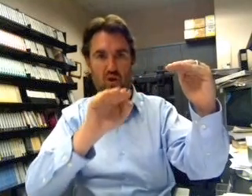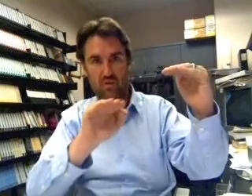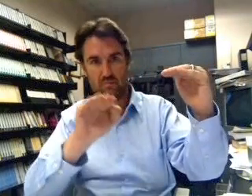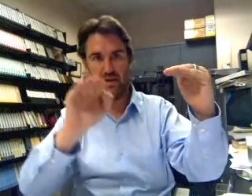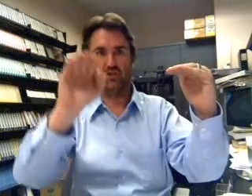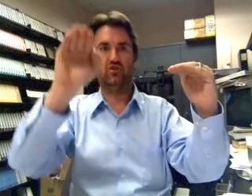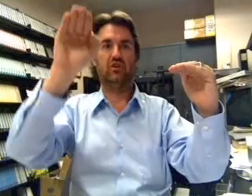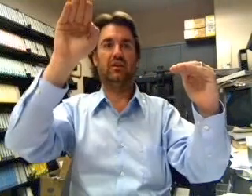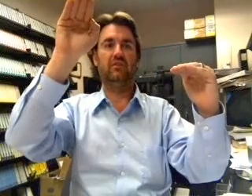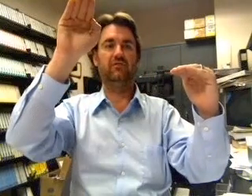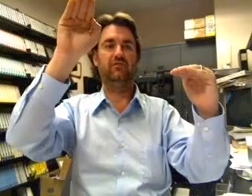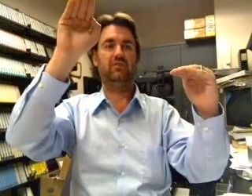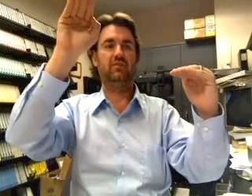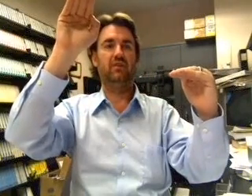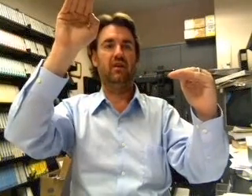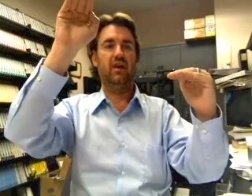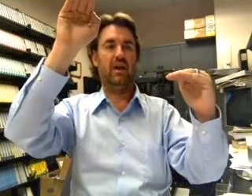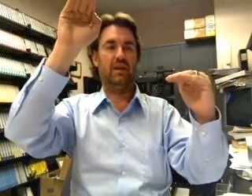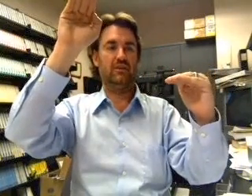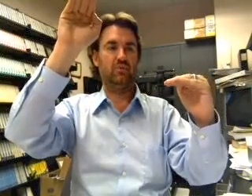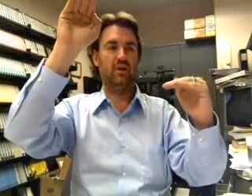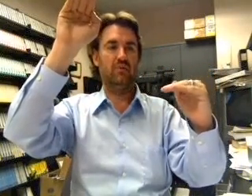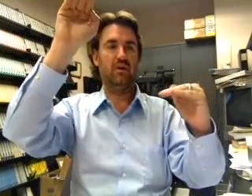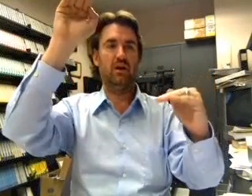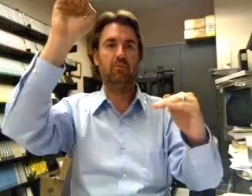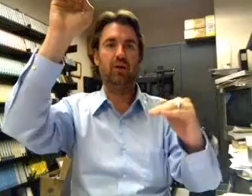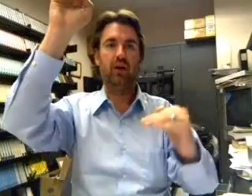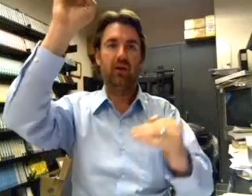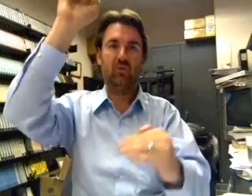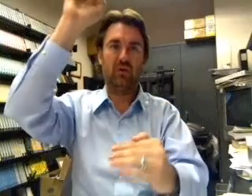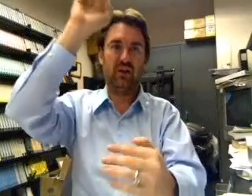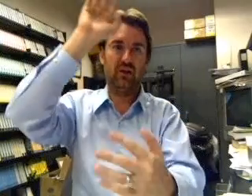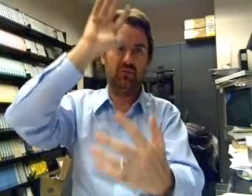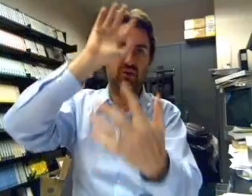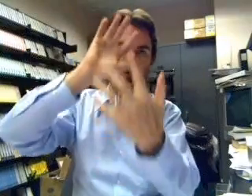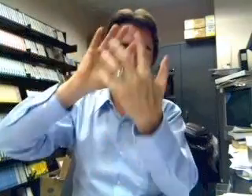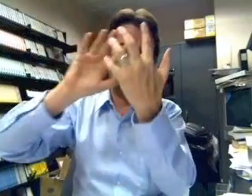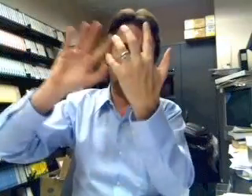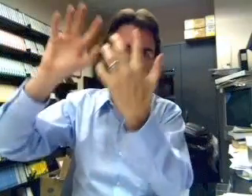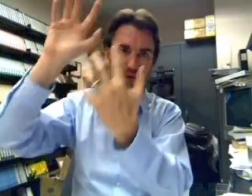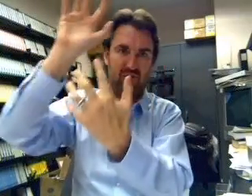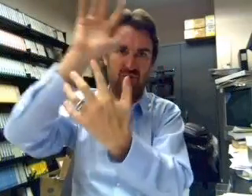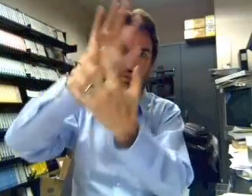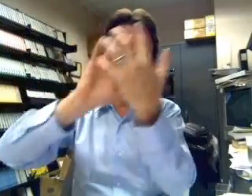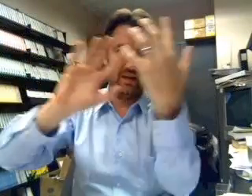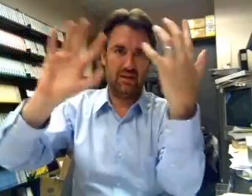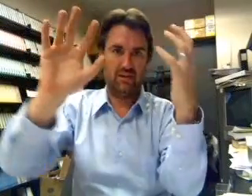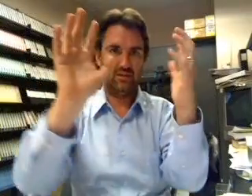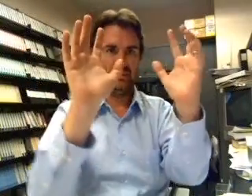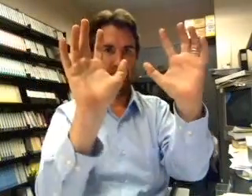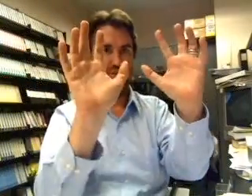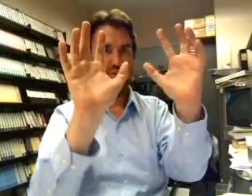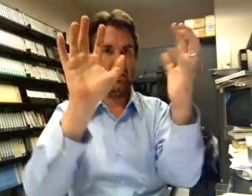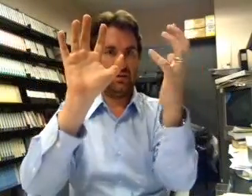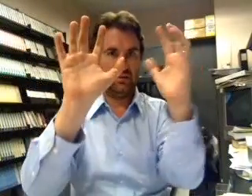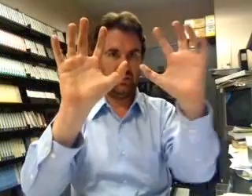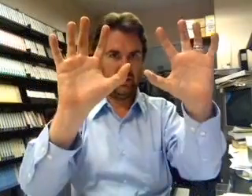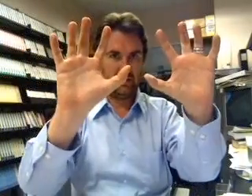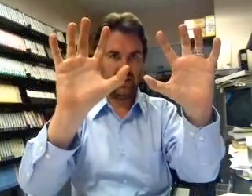the major lift, and as we come up, we're going to come into what is the baffled king. This is these kinds